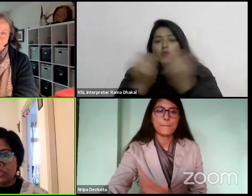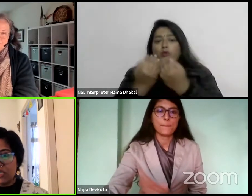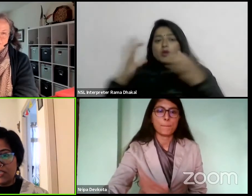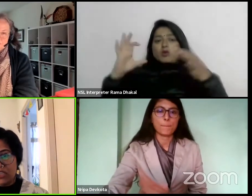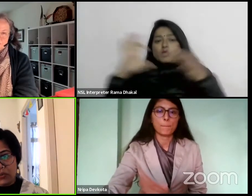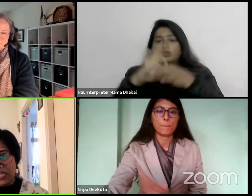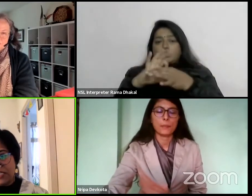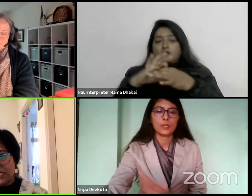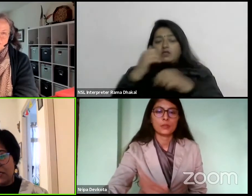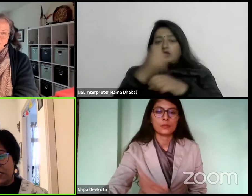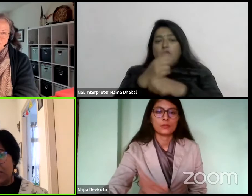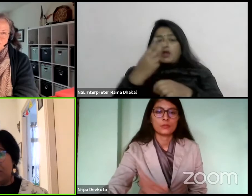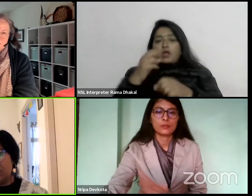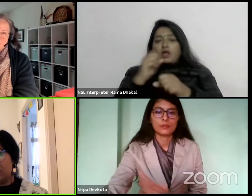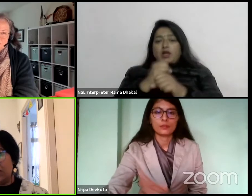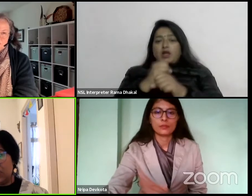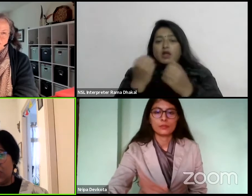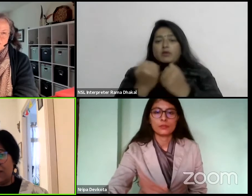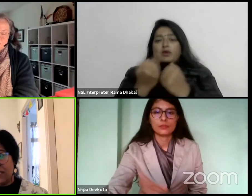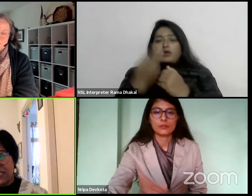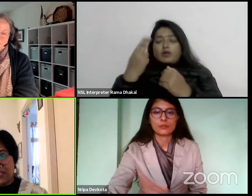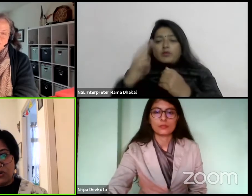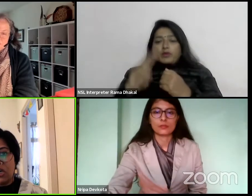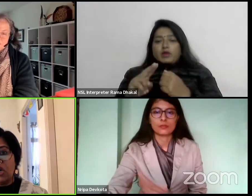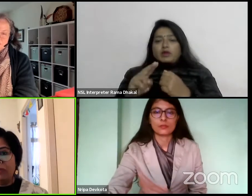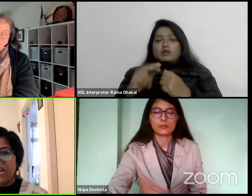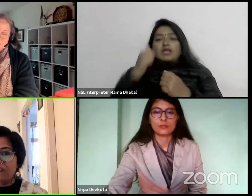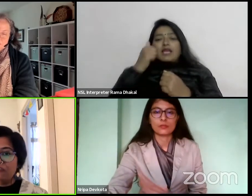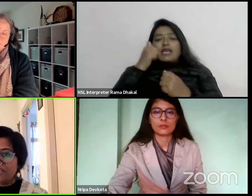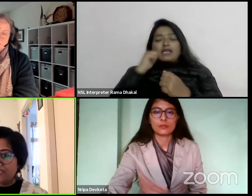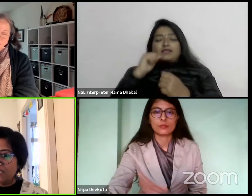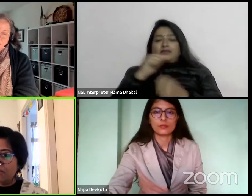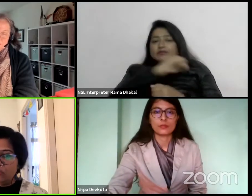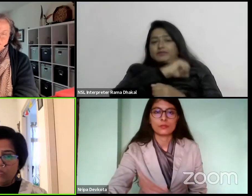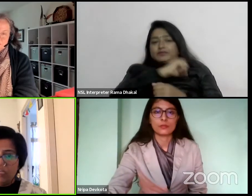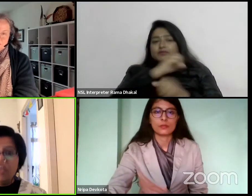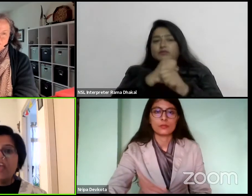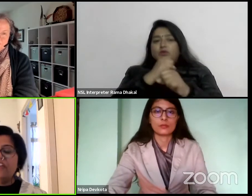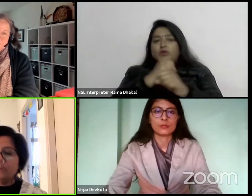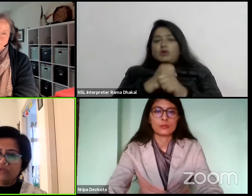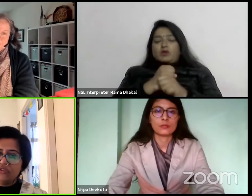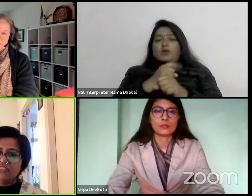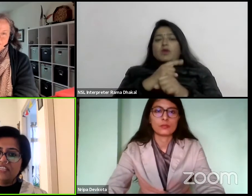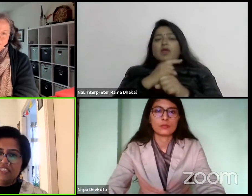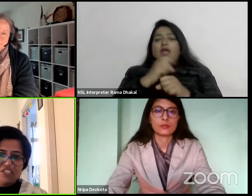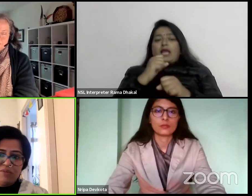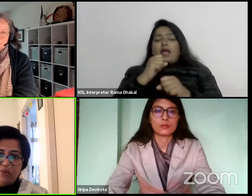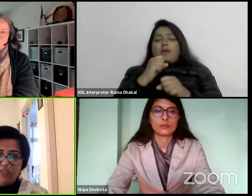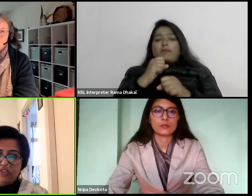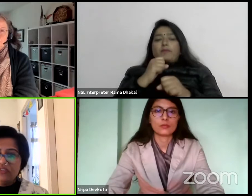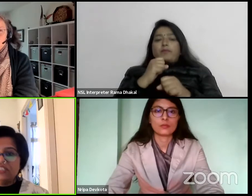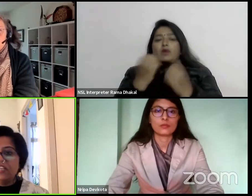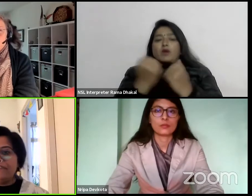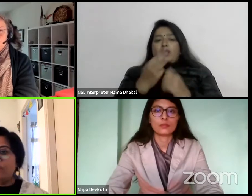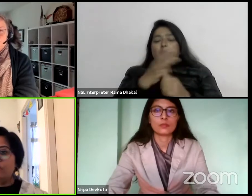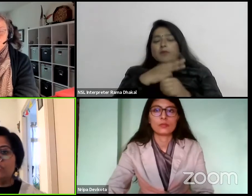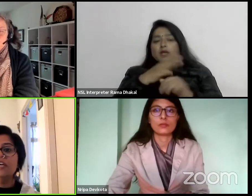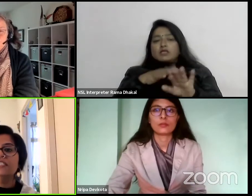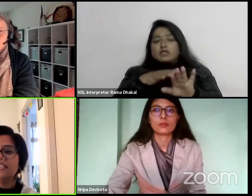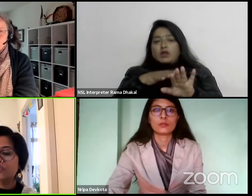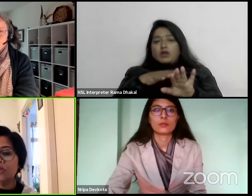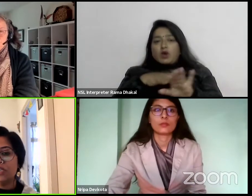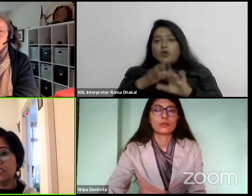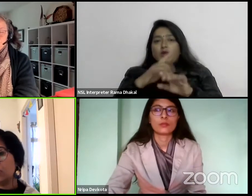currently co-chairs the UNAIDS Steering Committee on HIV and Sex Work on behalf of NSWP and represents NSWP in the recently